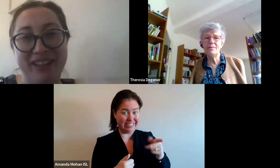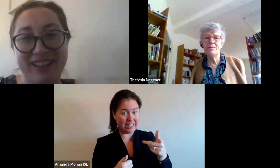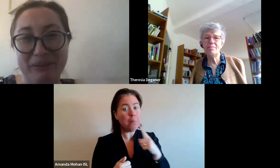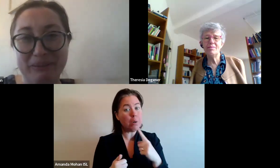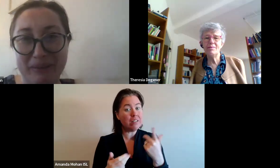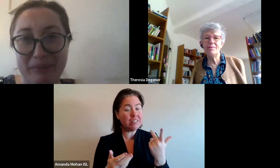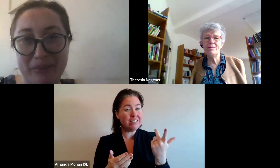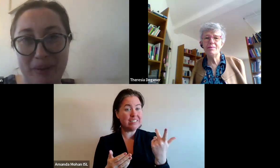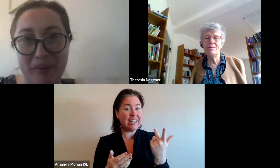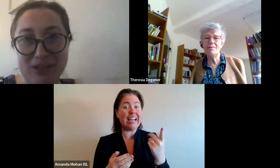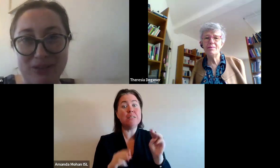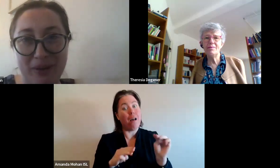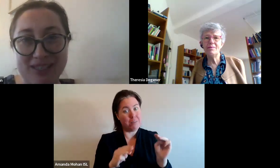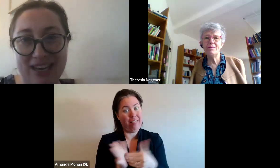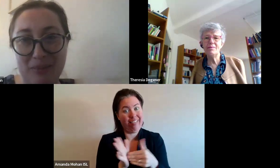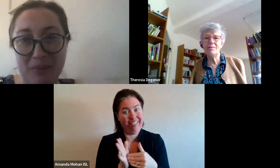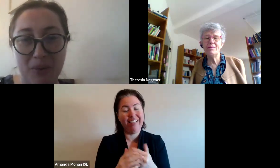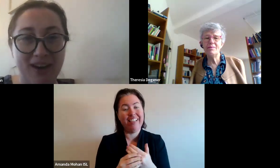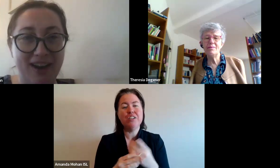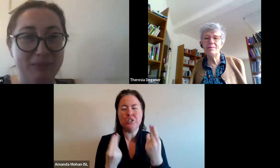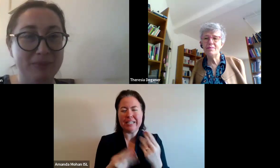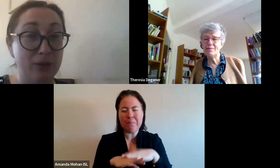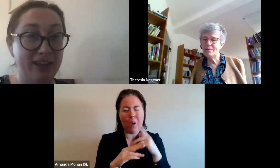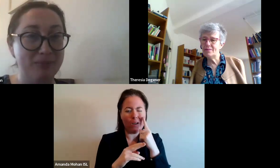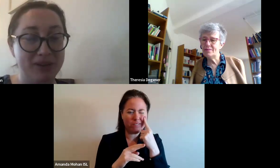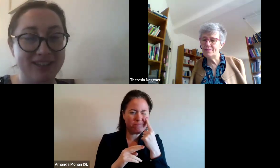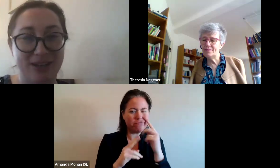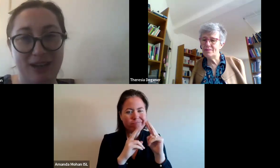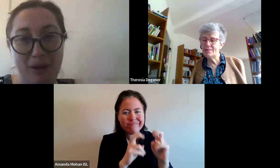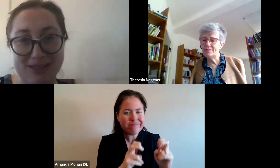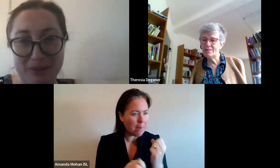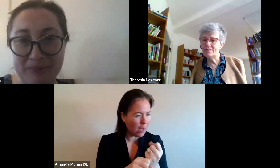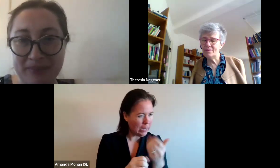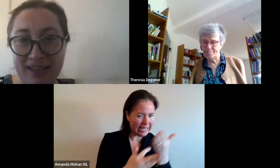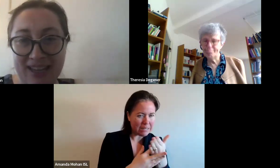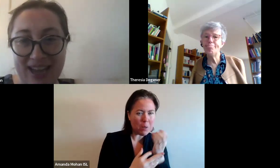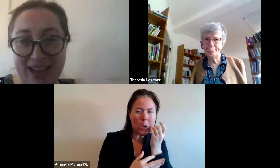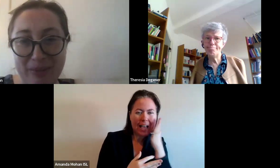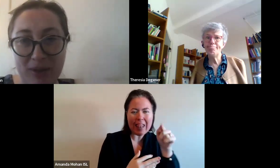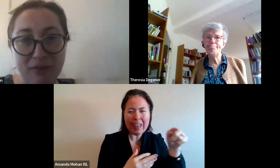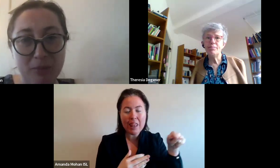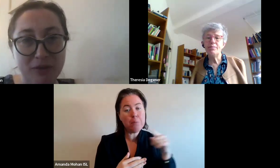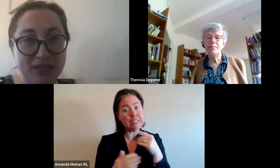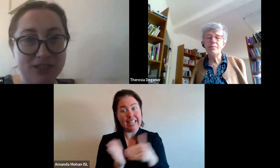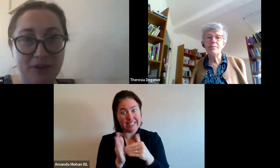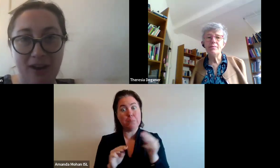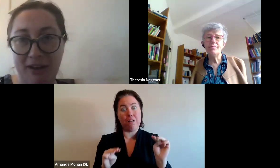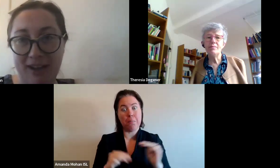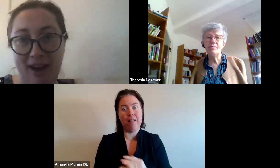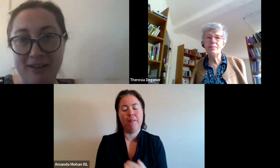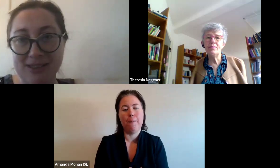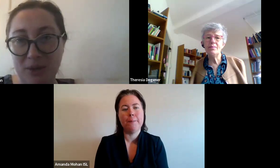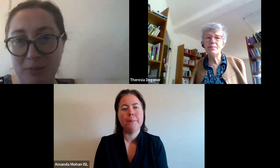So I think that probably just requires a little bit more looking, but it is certainly possible. We have a couple of questions